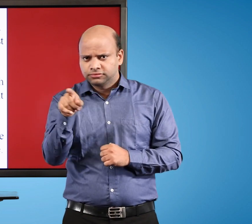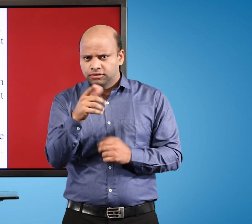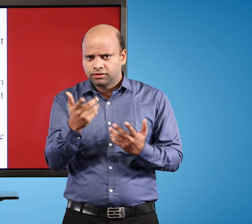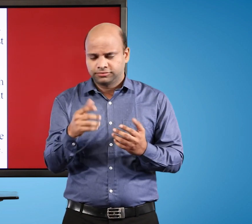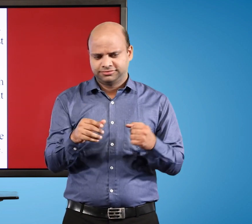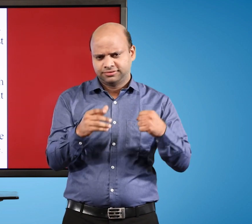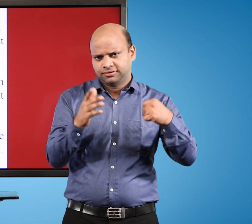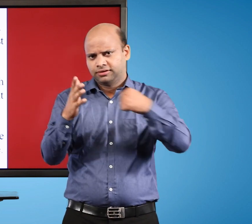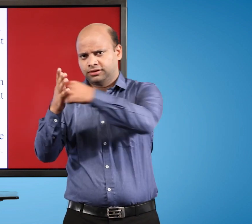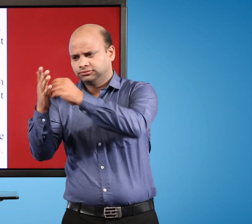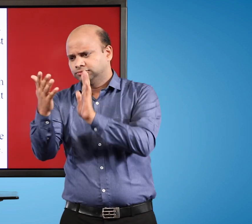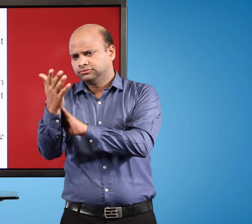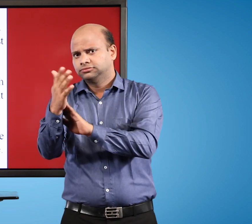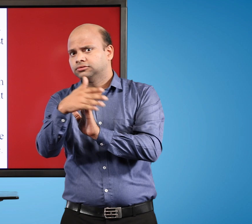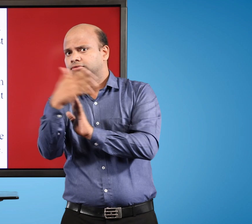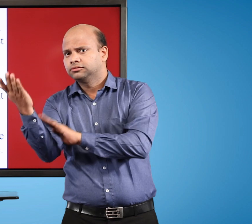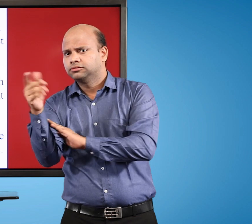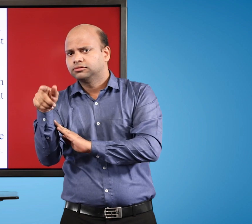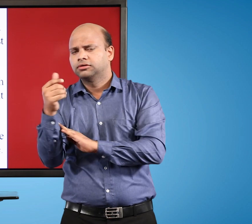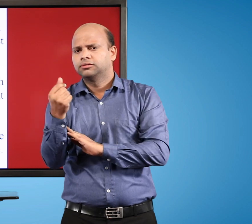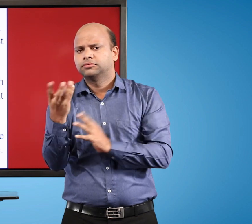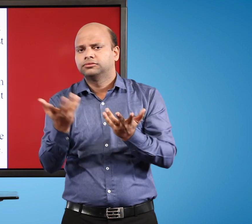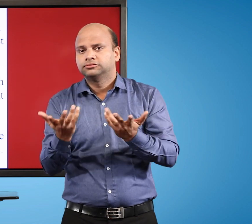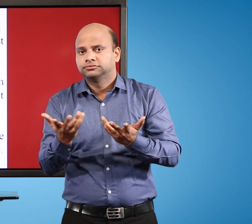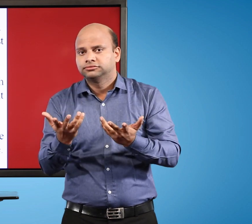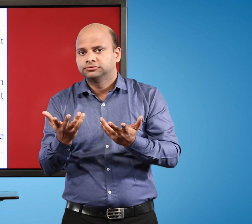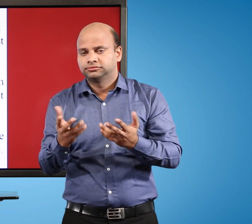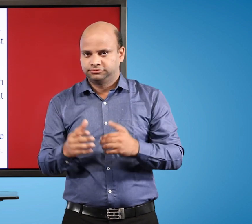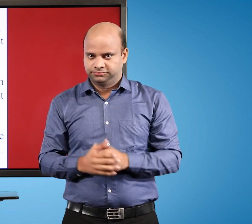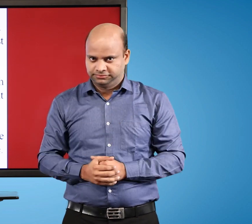9756 which number would be on the right relative to the other number?